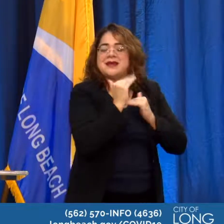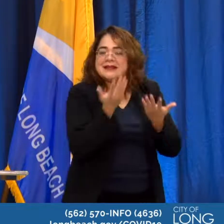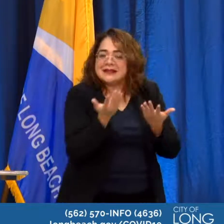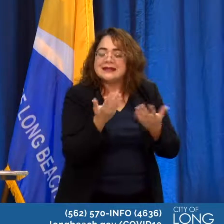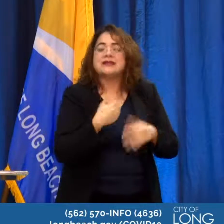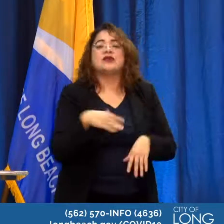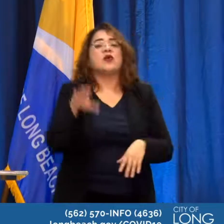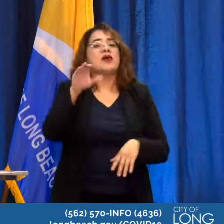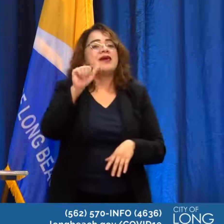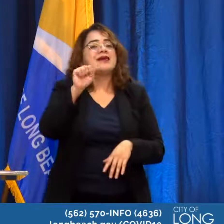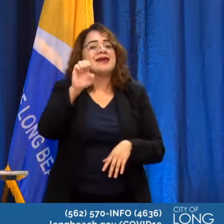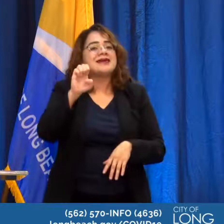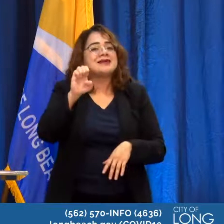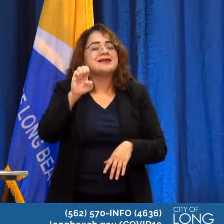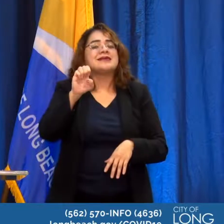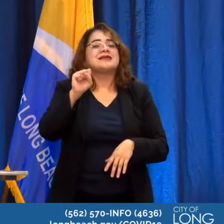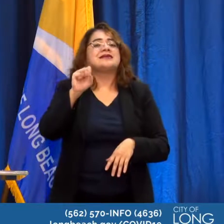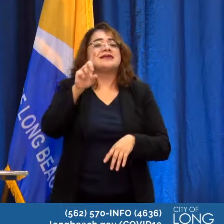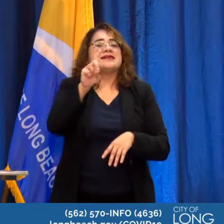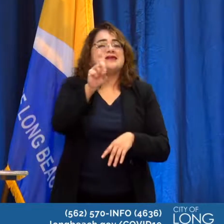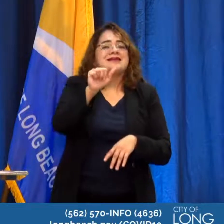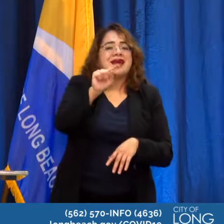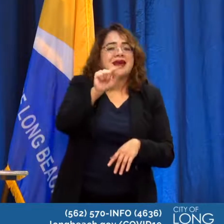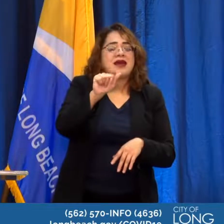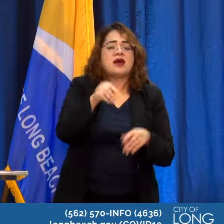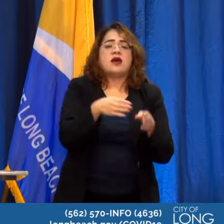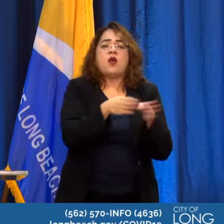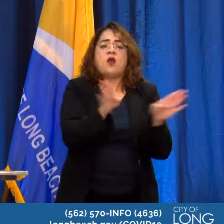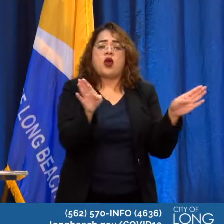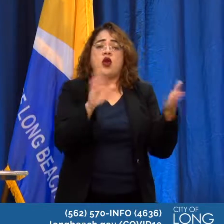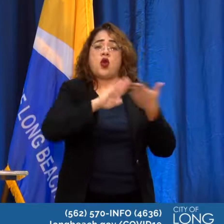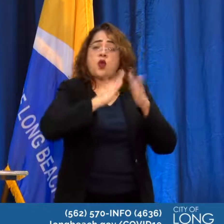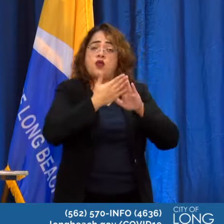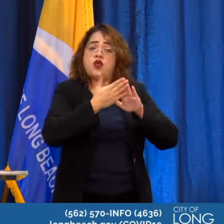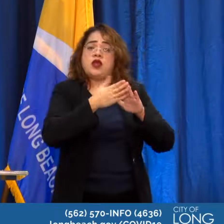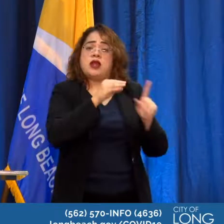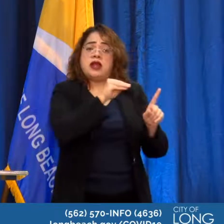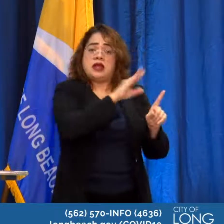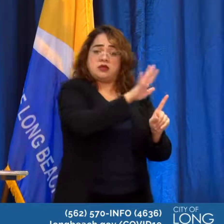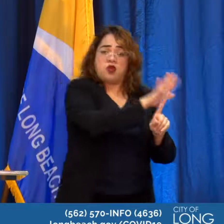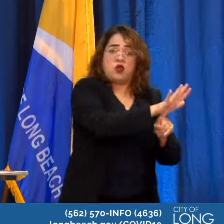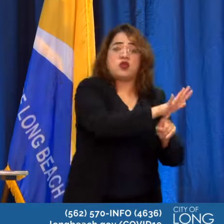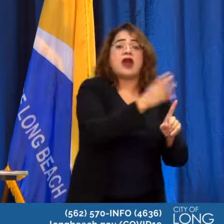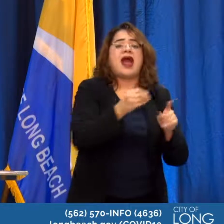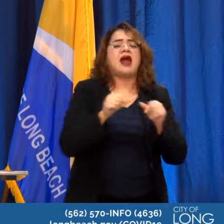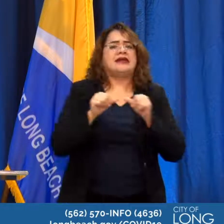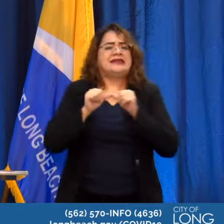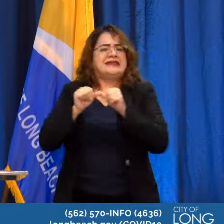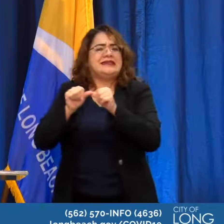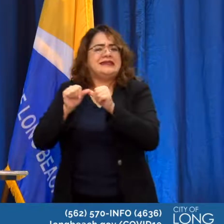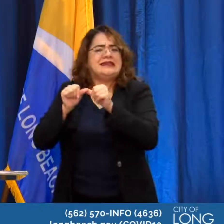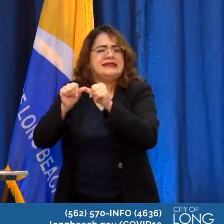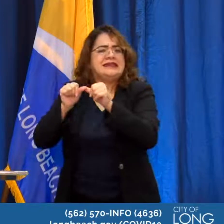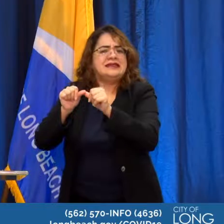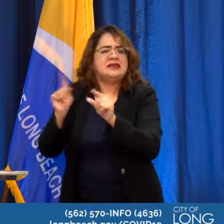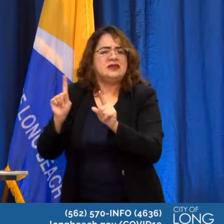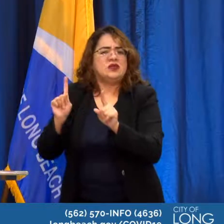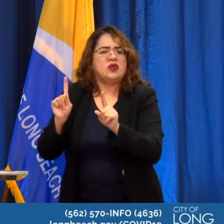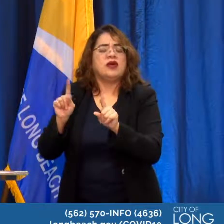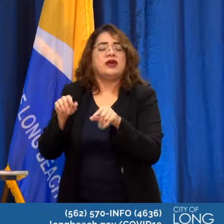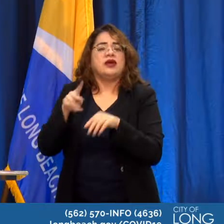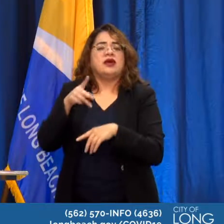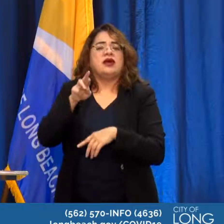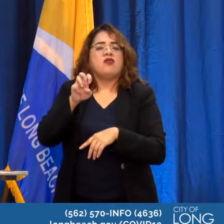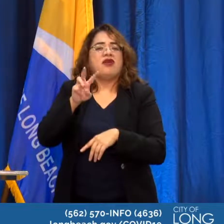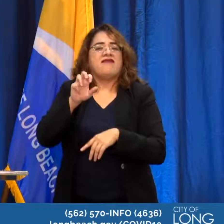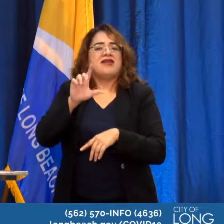looking at the wide-scale community exposure and community prevalence of this virus. And we're using science to make the decisions. We're